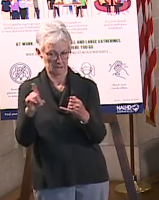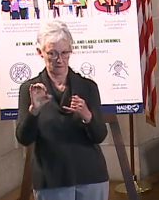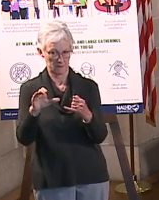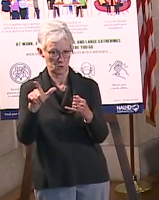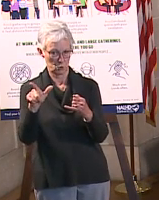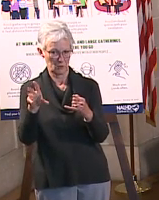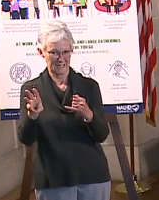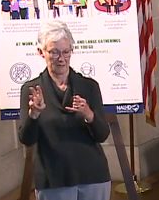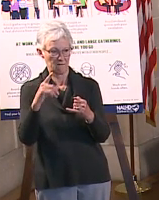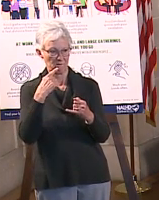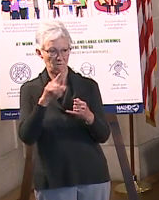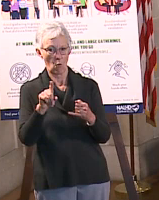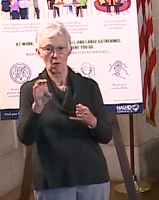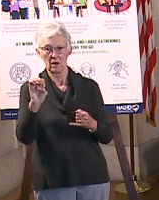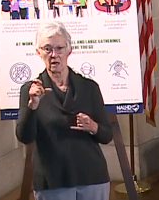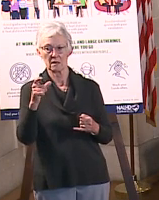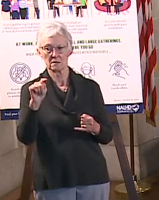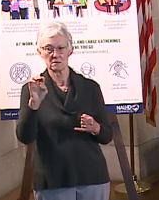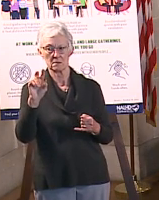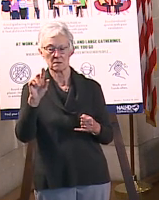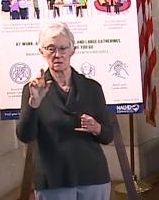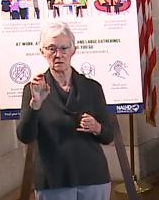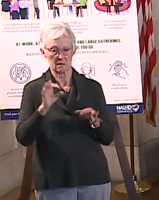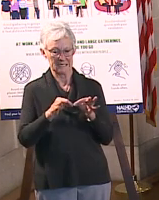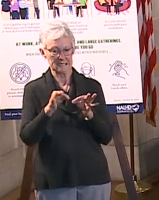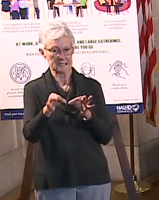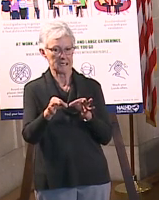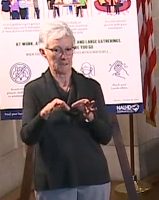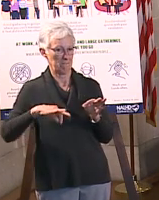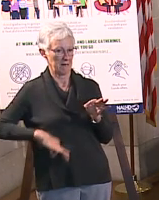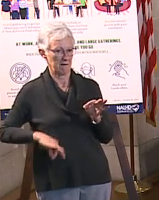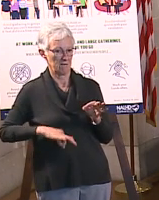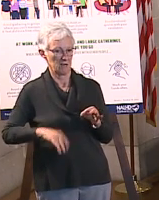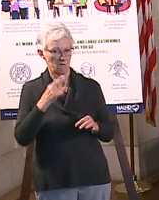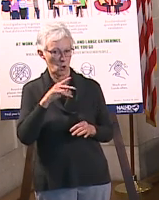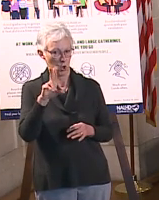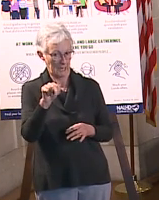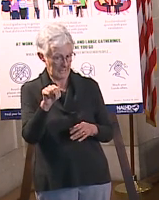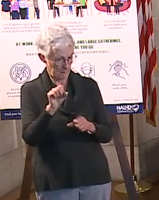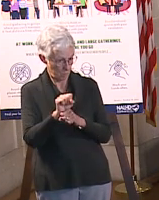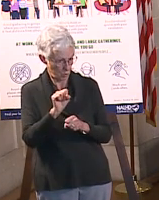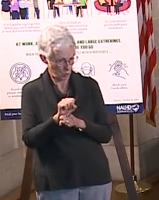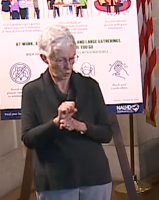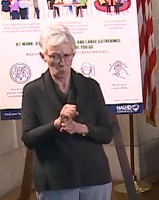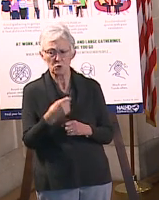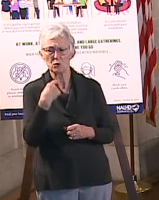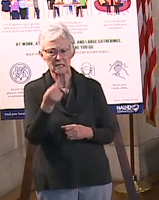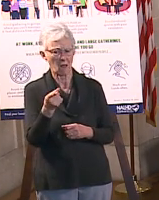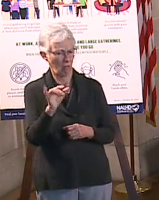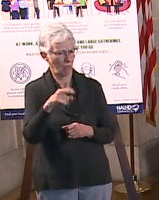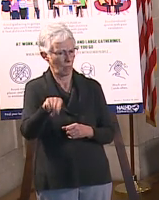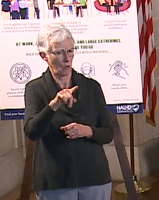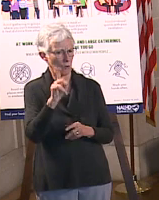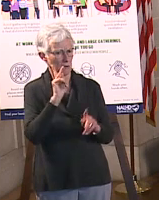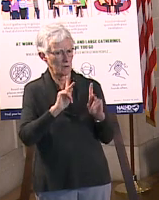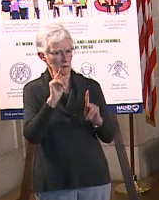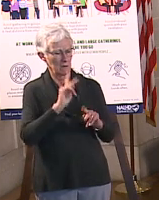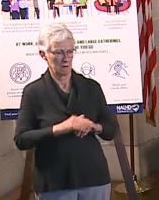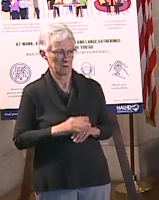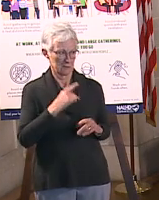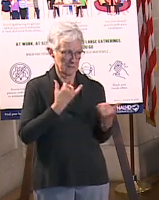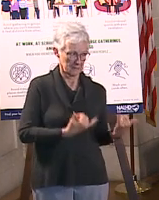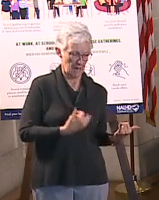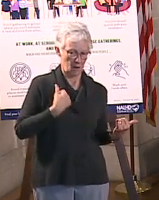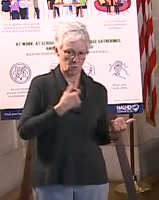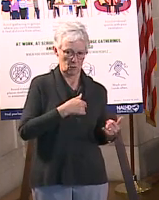to those extended benefits for unemployment. What do you tell folks? I would say, right now, actually, again, we've got a 3% unemployment rate.